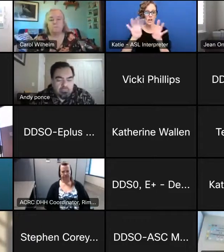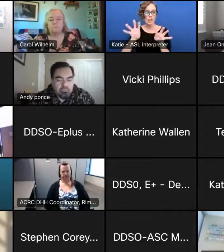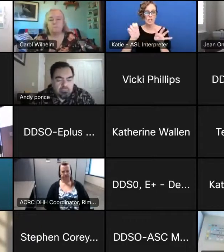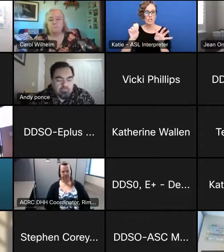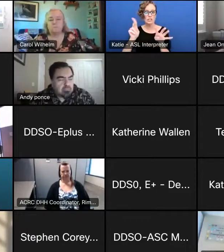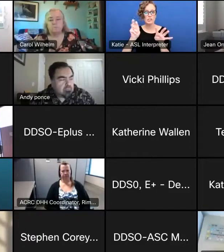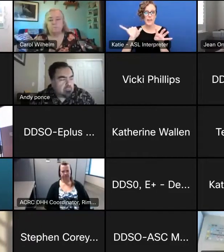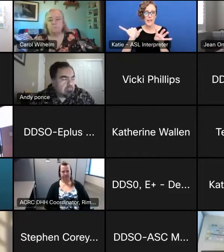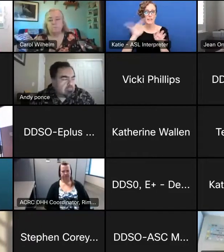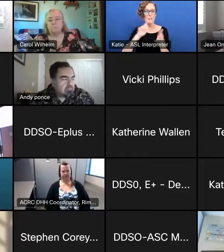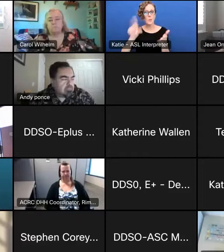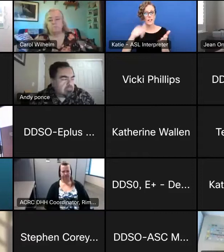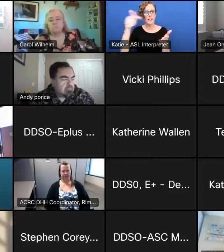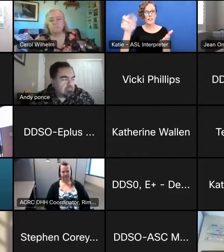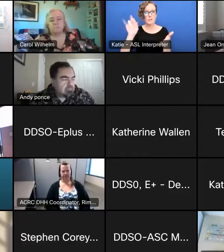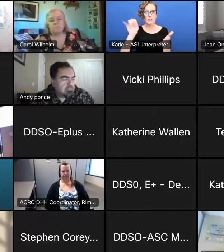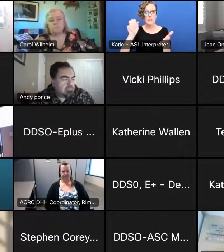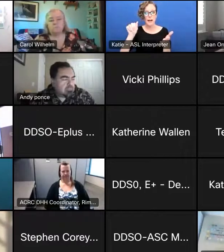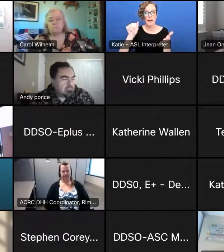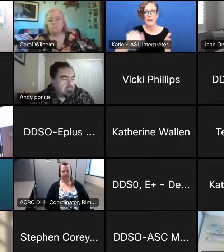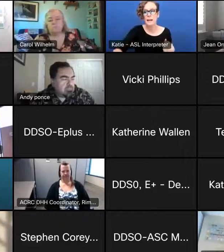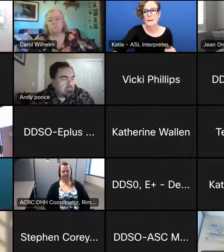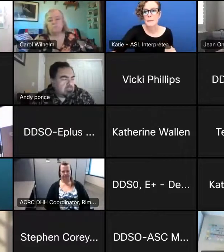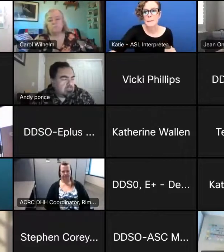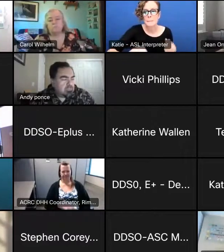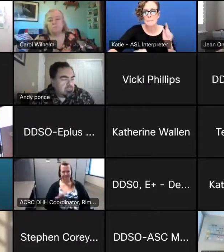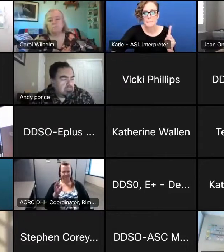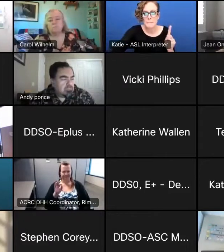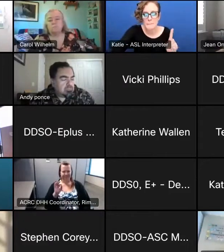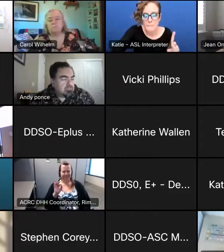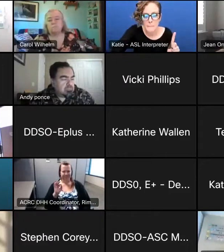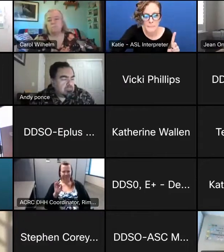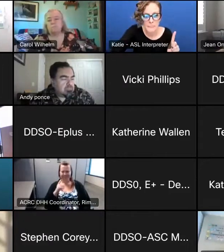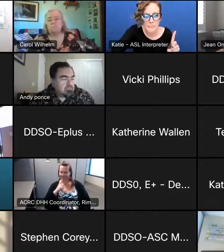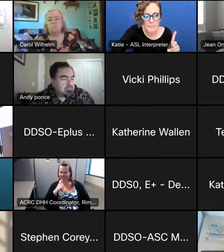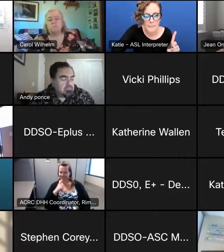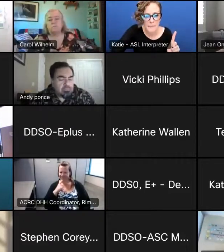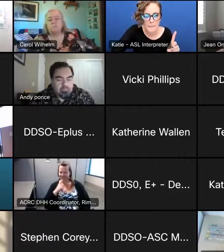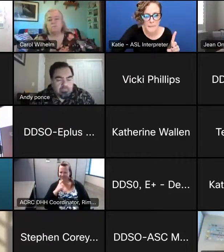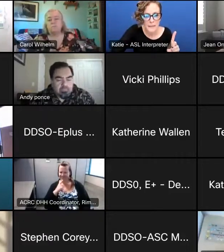Miss Rima the floor.